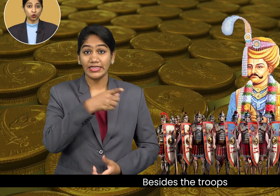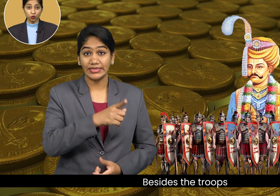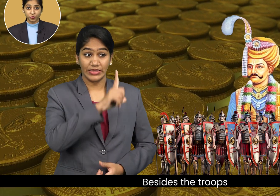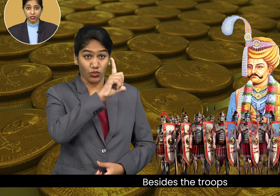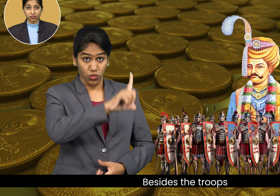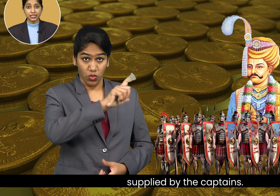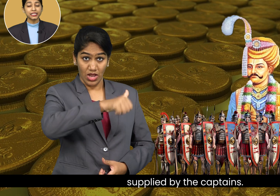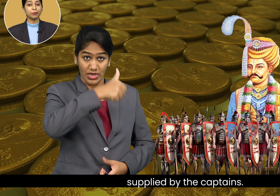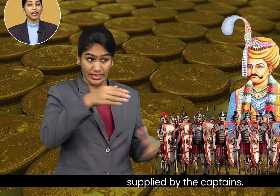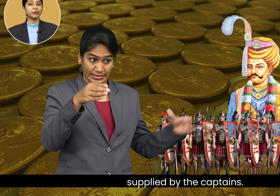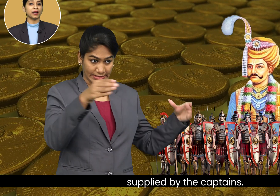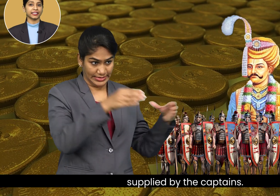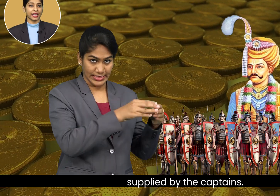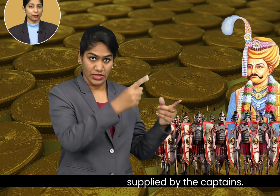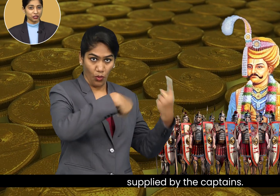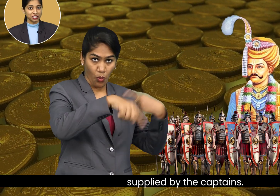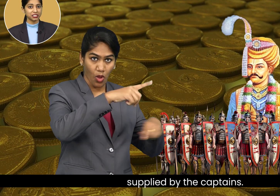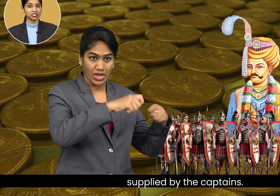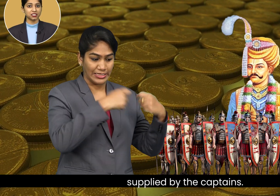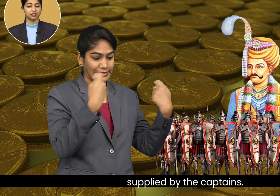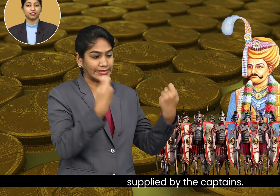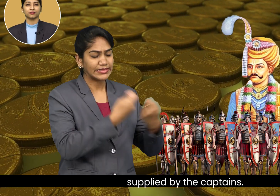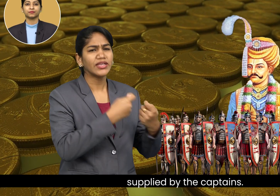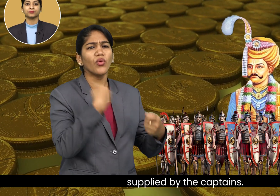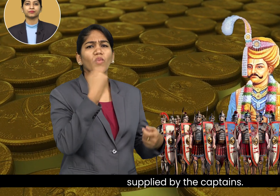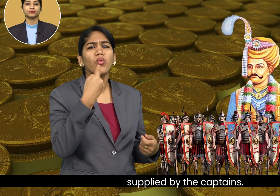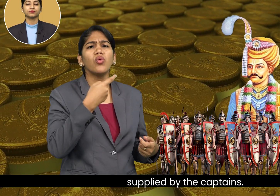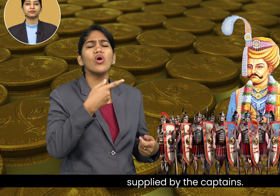Besides the troops supplied by the captains,